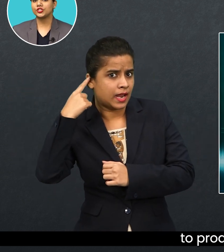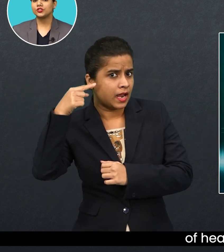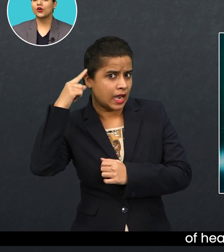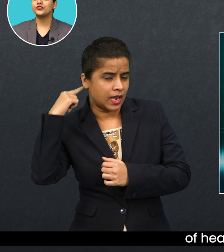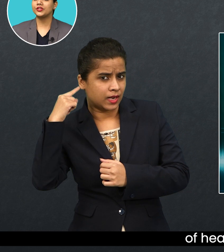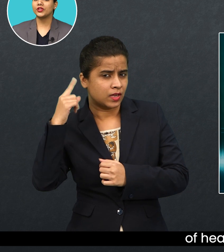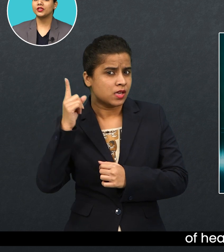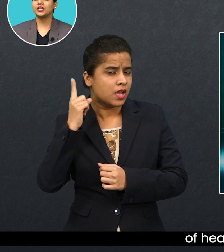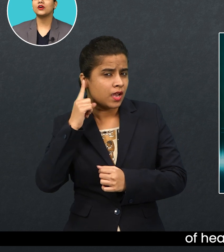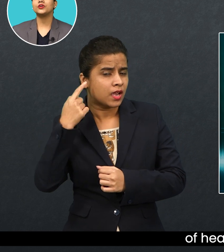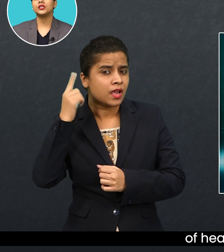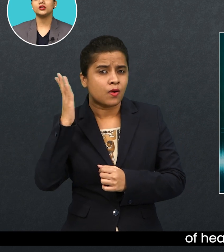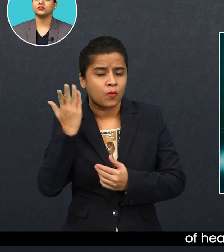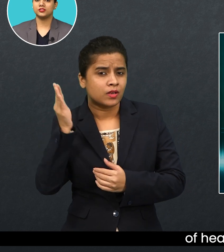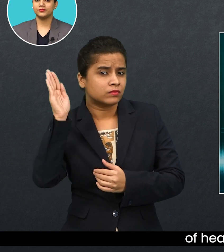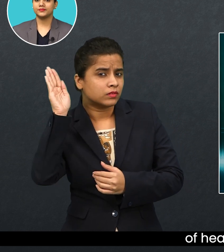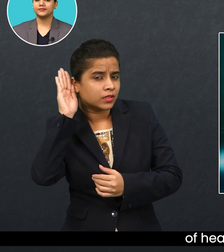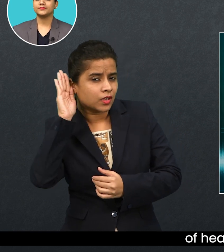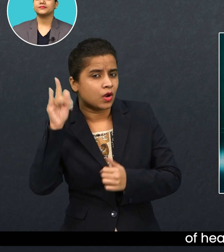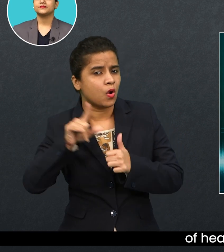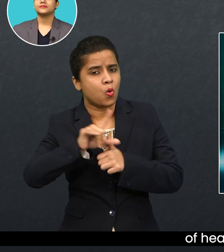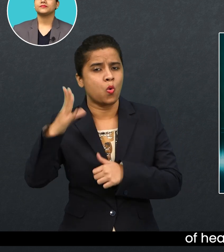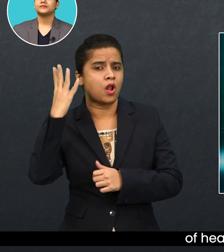sensation of hearing in our ears.